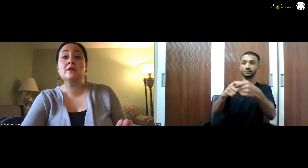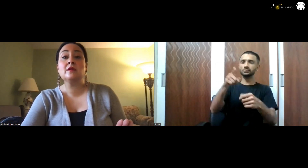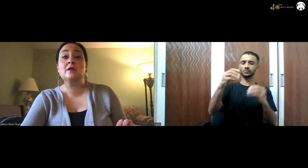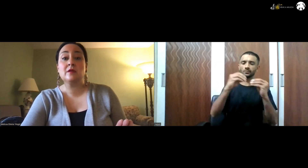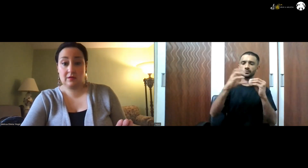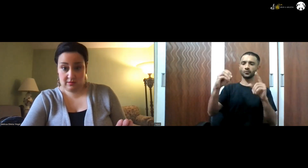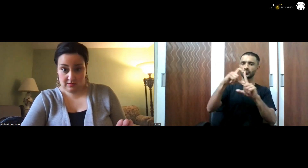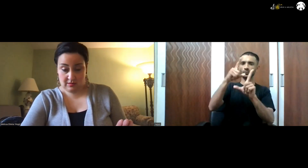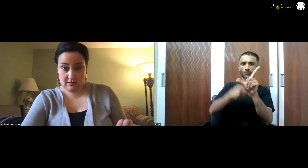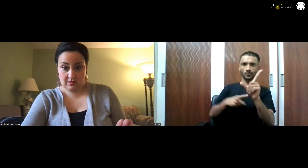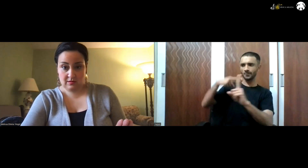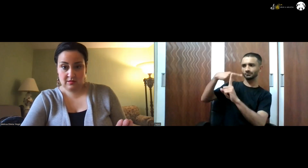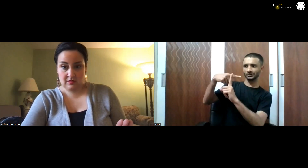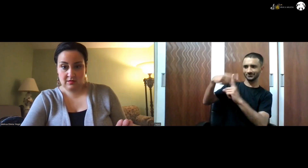There was a request to sign the question again.